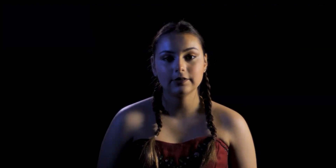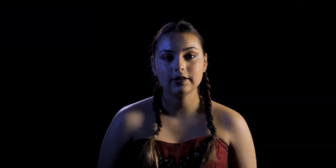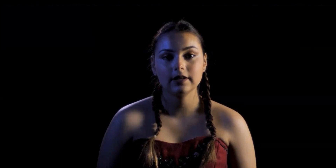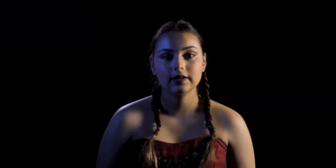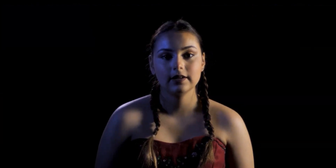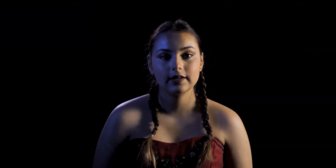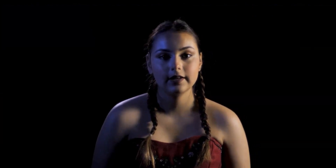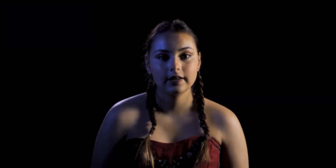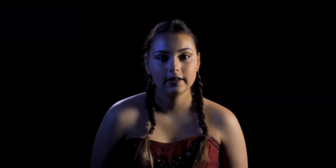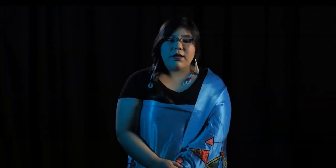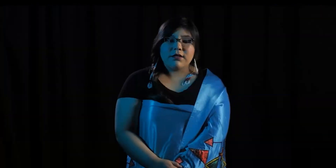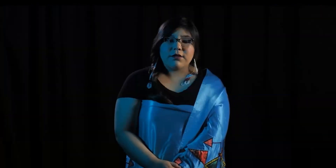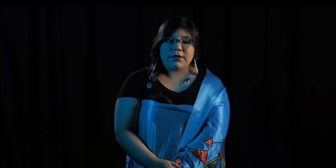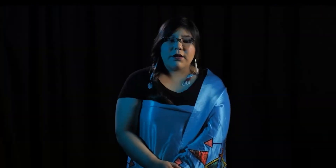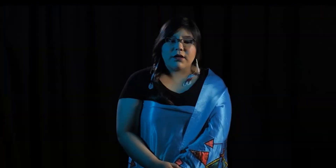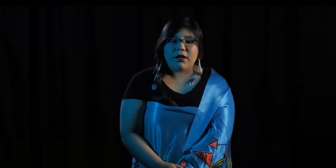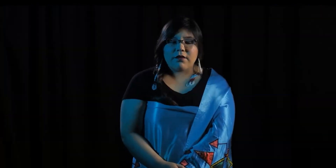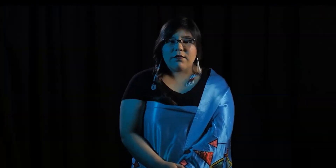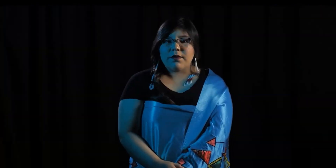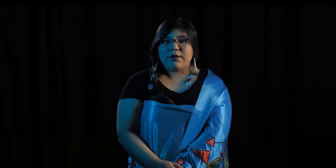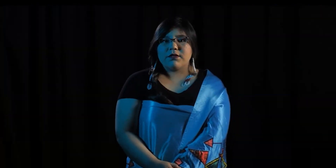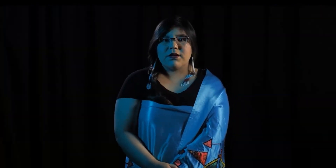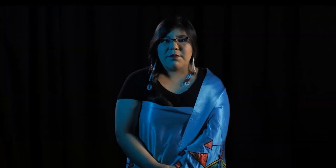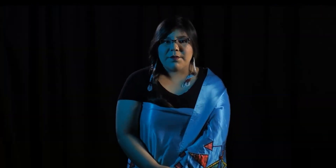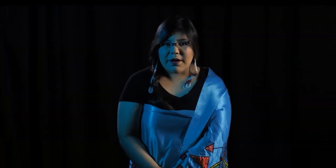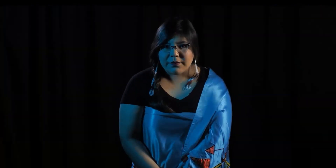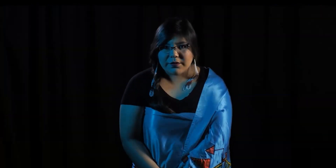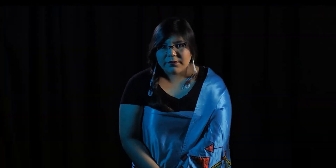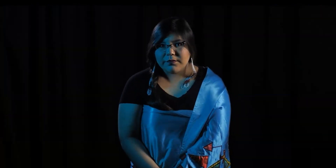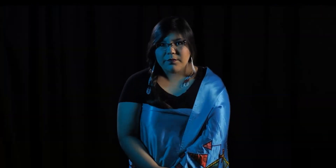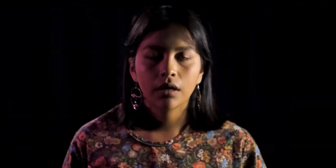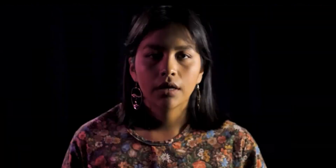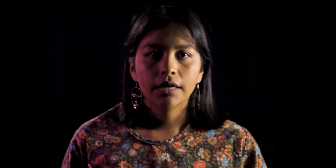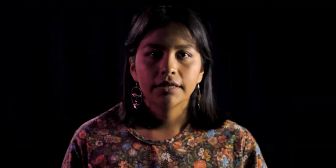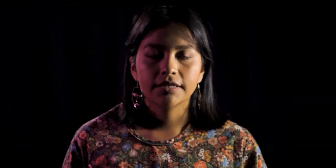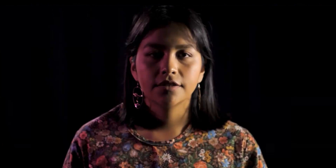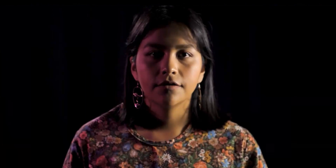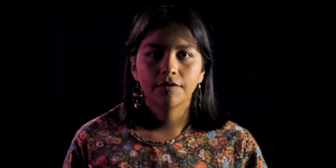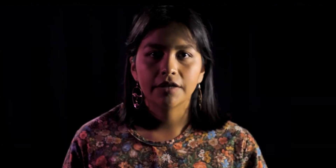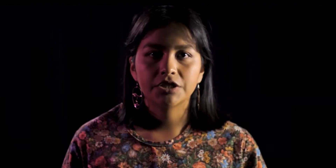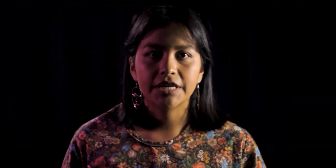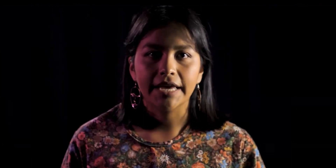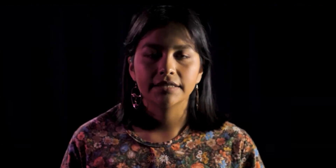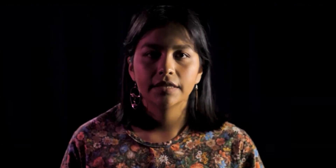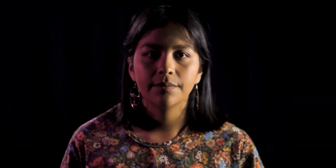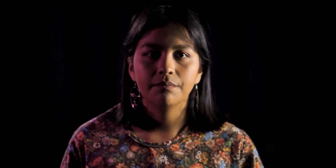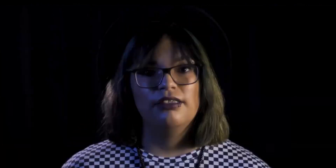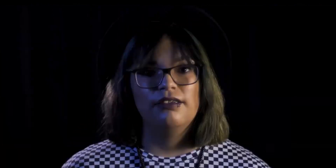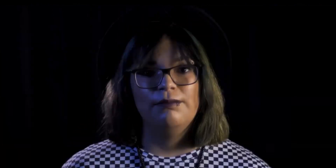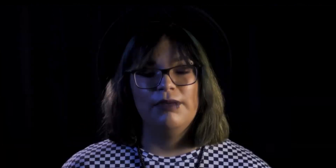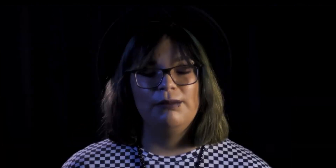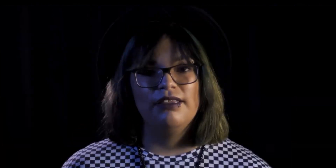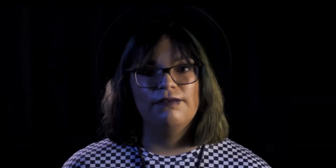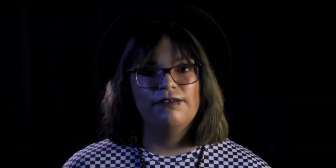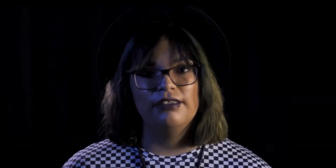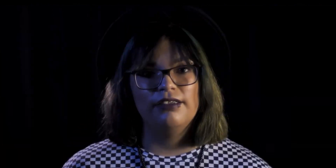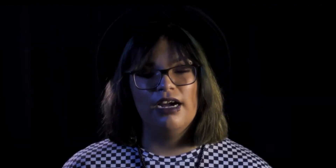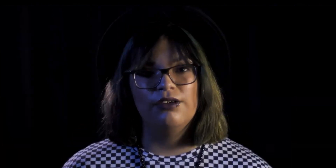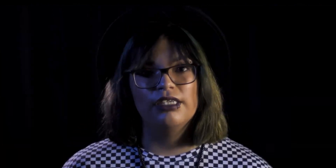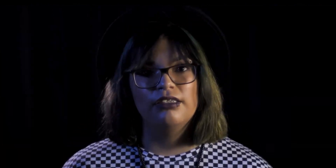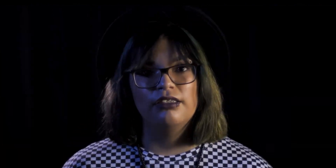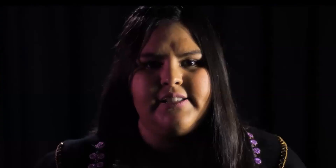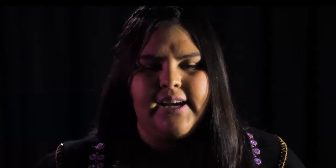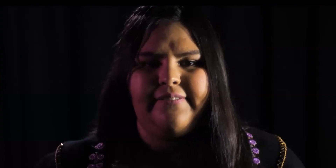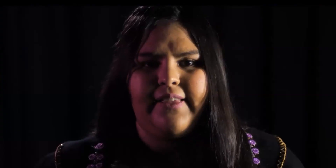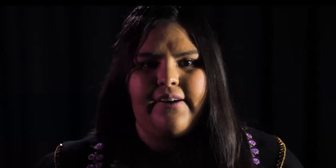beaded history. History of abuse and power. This is our final chance. Maybe the